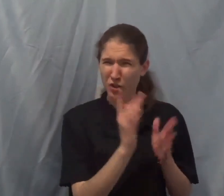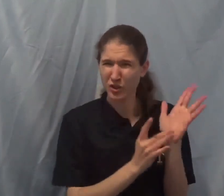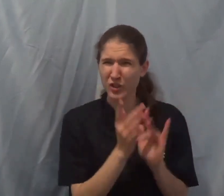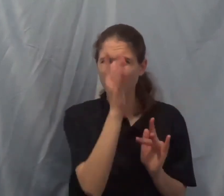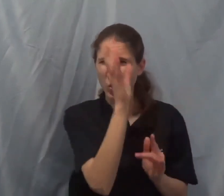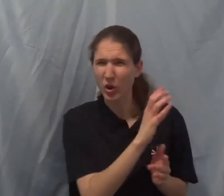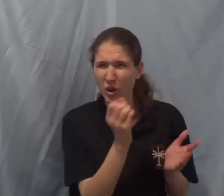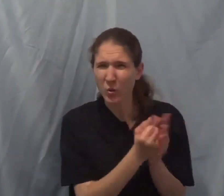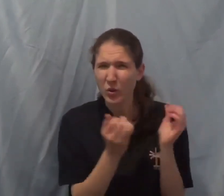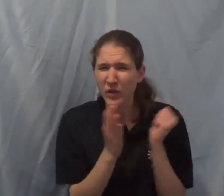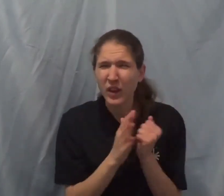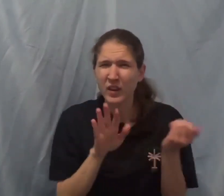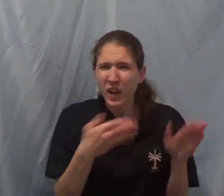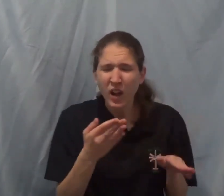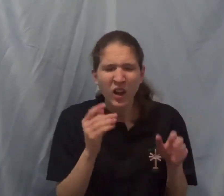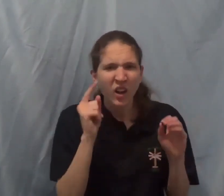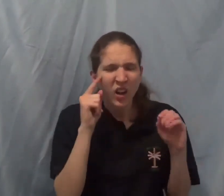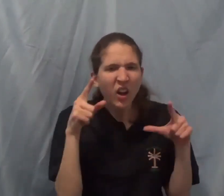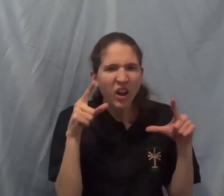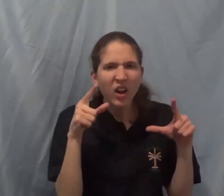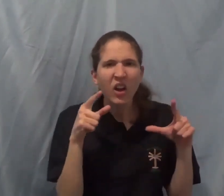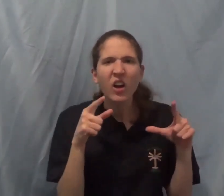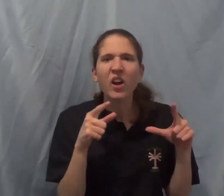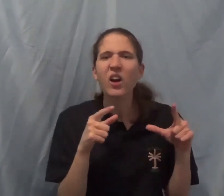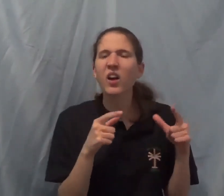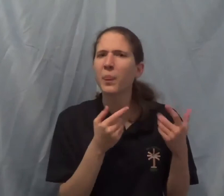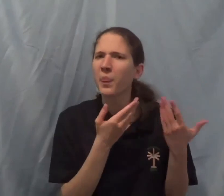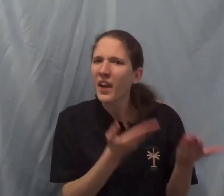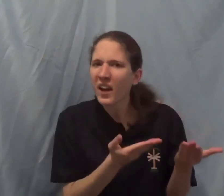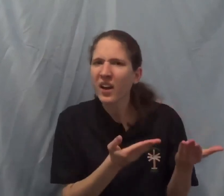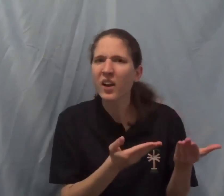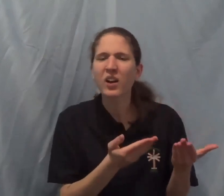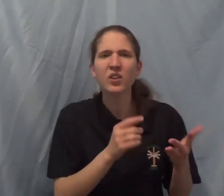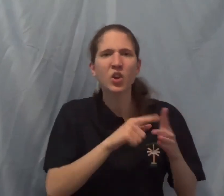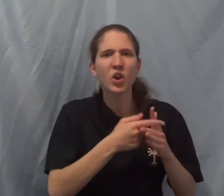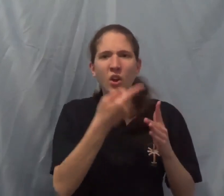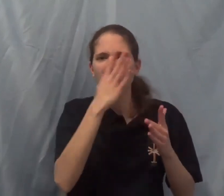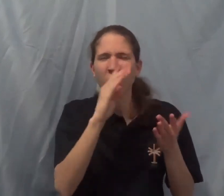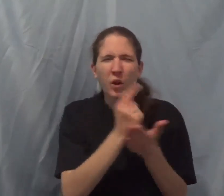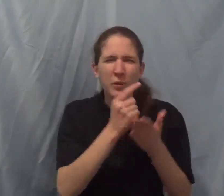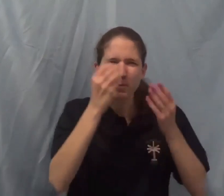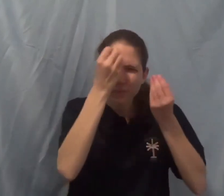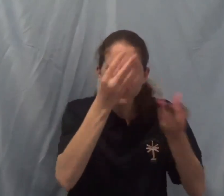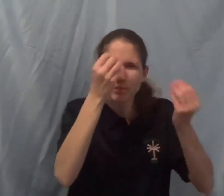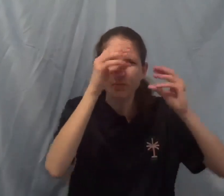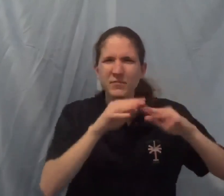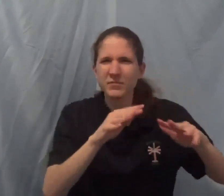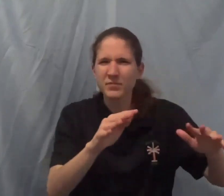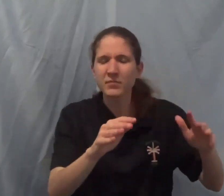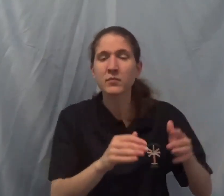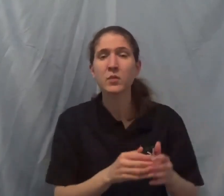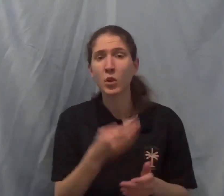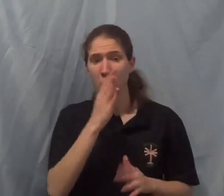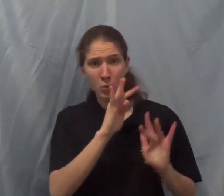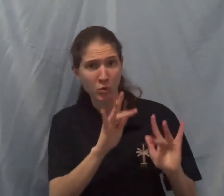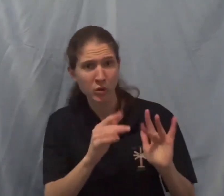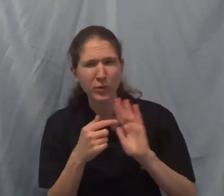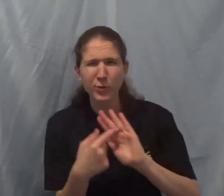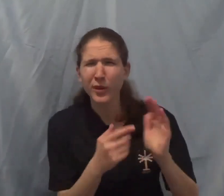do I transmit this mercy? How do I bring people to take advantage of Jesus' lavish spirit of forgiveness and his power